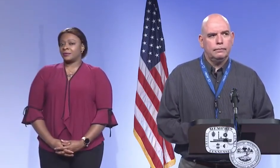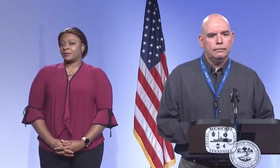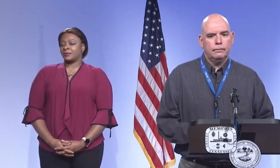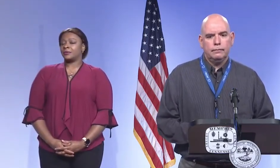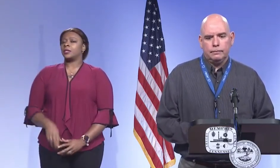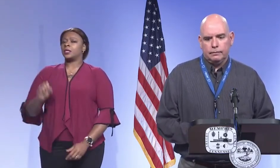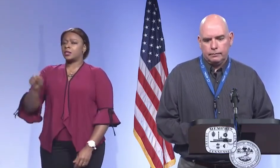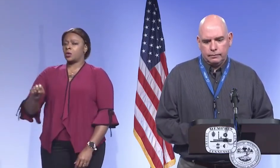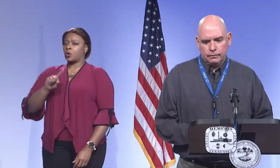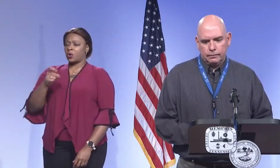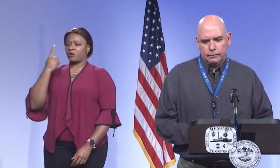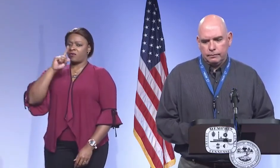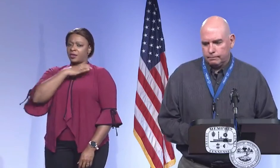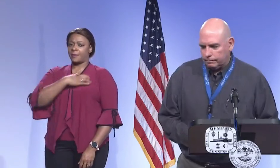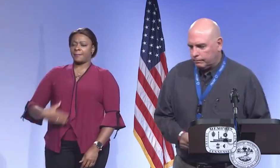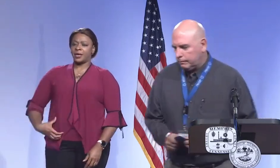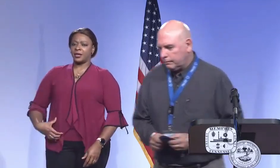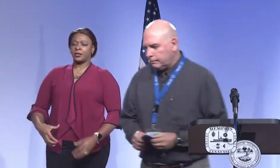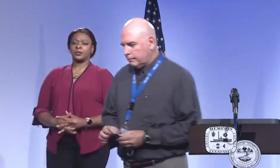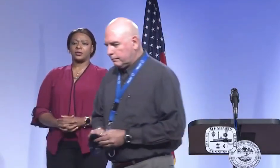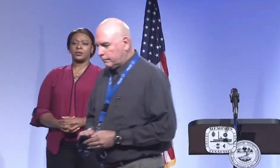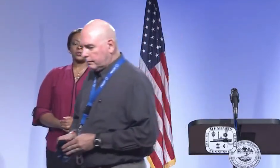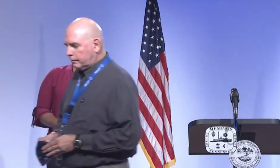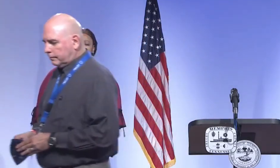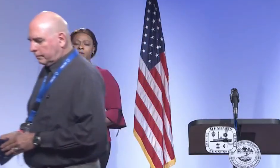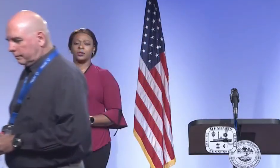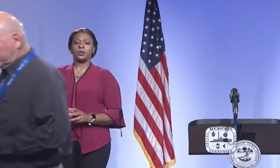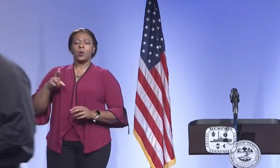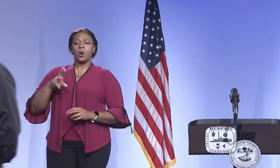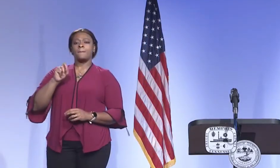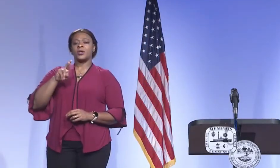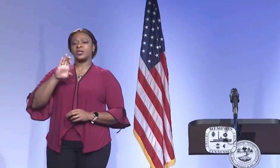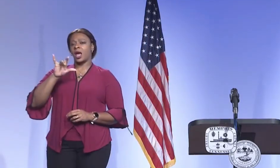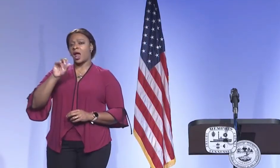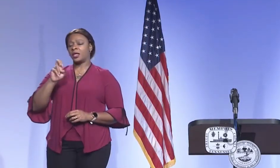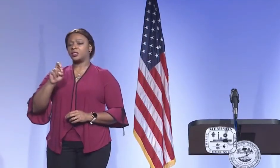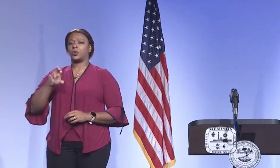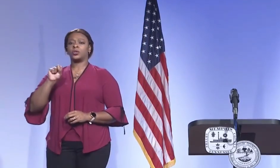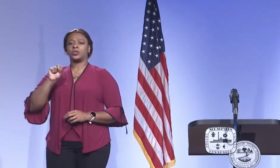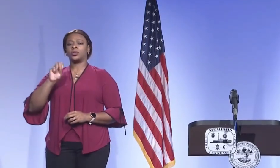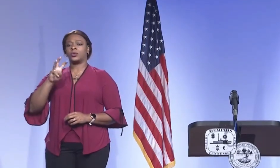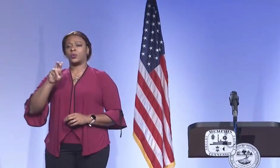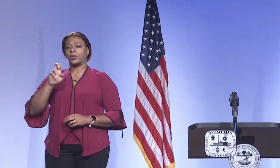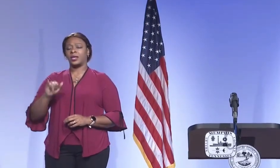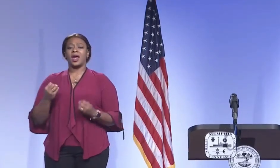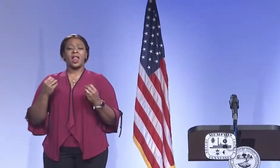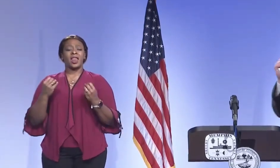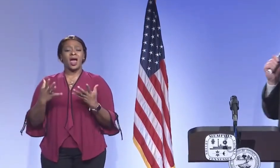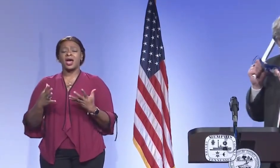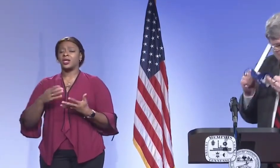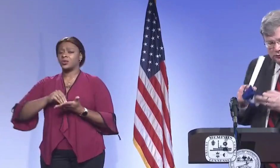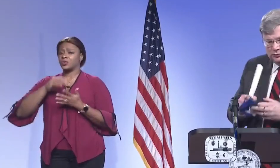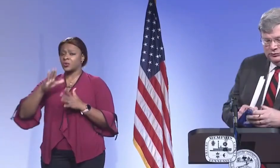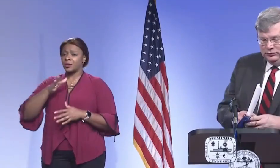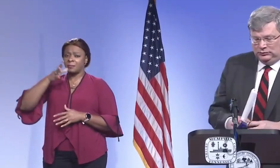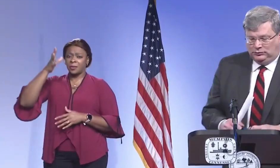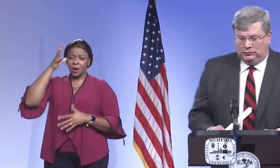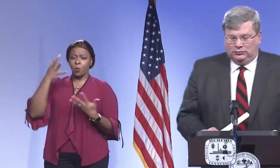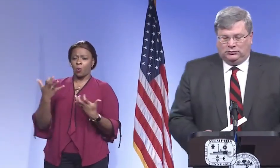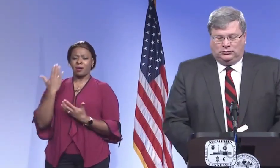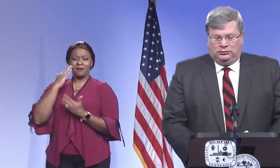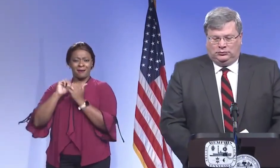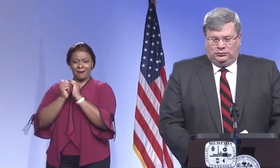Yes, my question is for the mayor or either Ms. Collins or Mr. Sweeney. I know a lot of students and parents, for that matter, will want to know